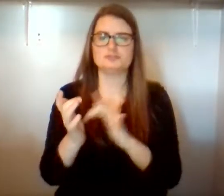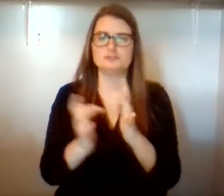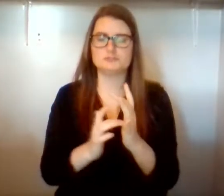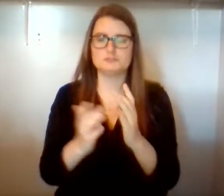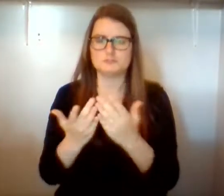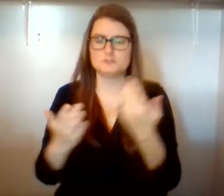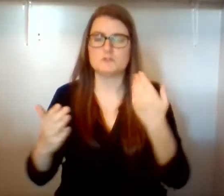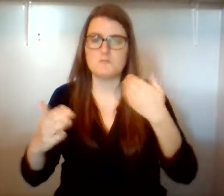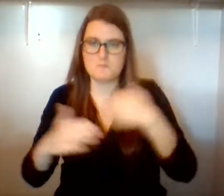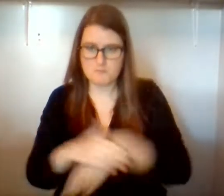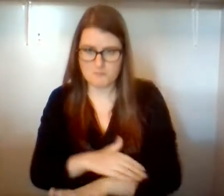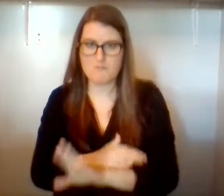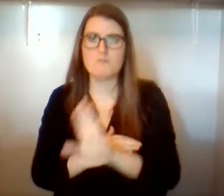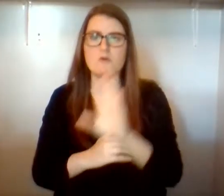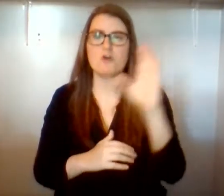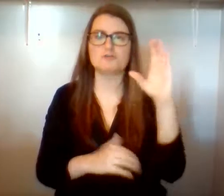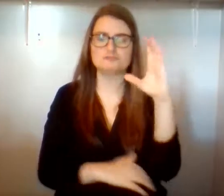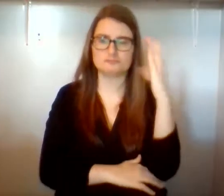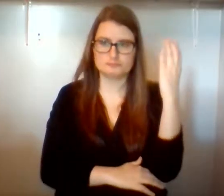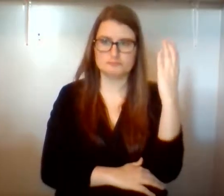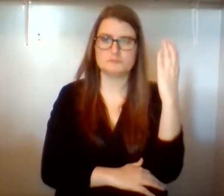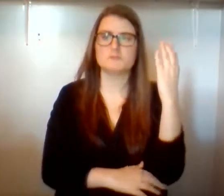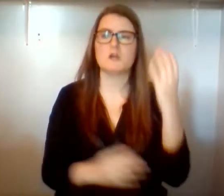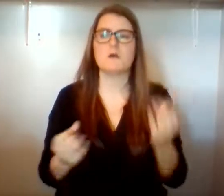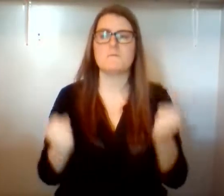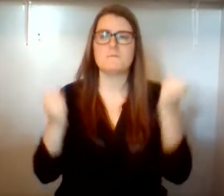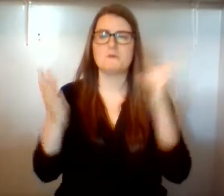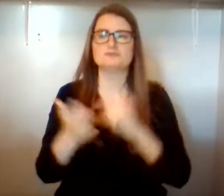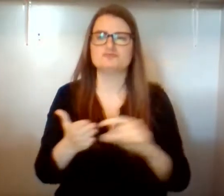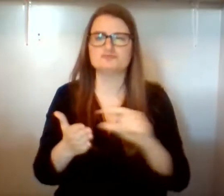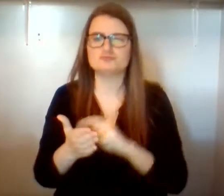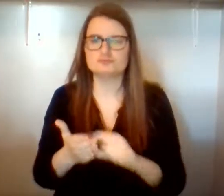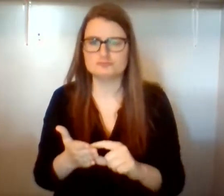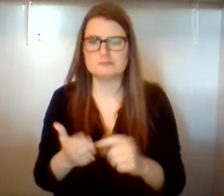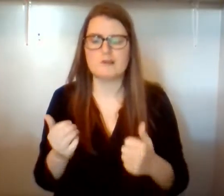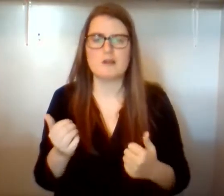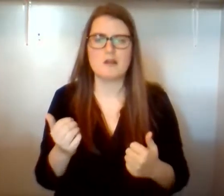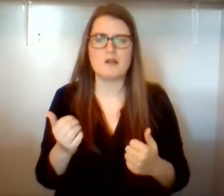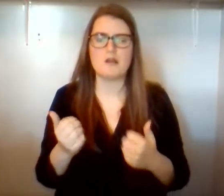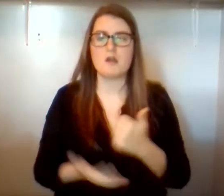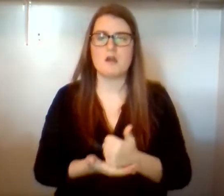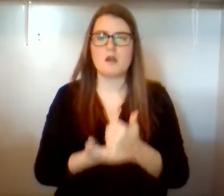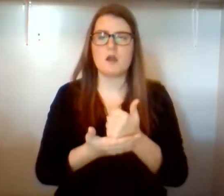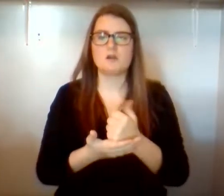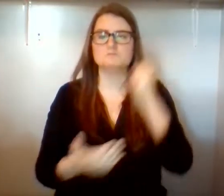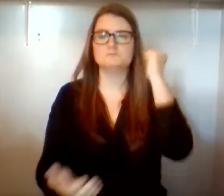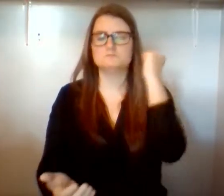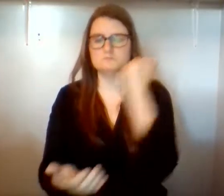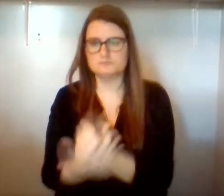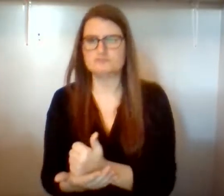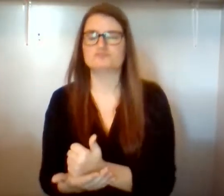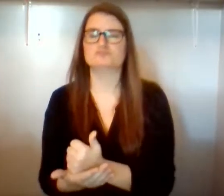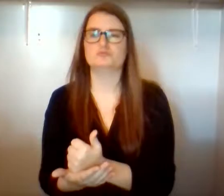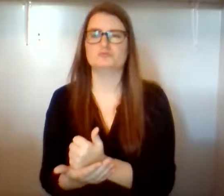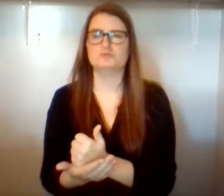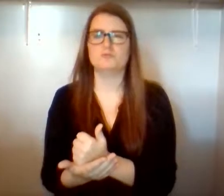after Easter is that Good Friday and Easter is the goal of Christmas. The death and resurrection, the salvation